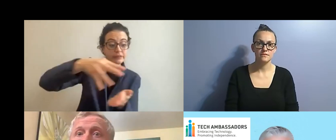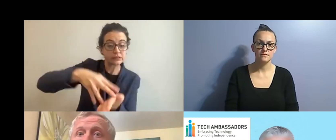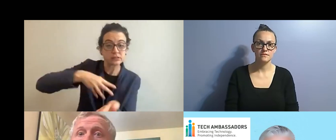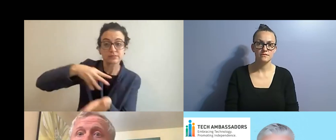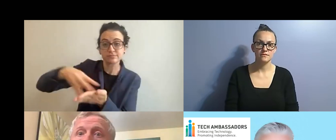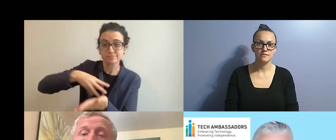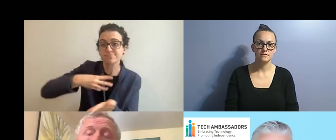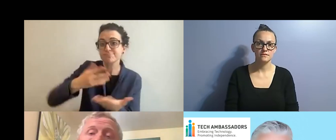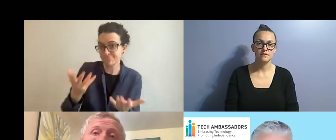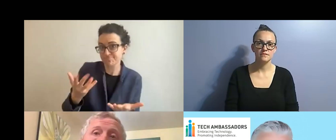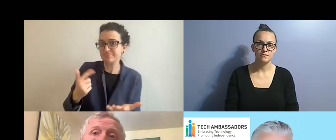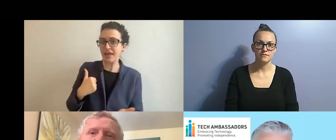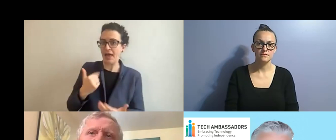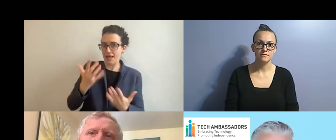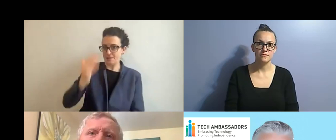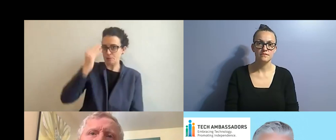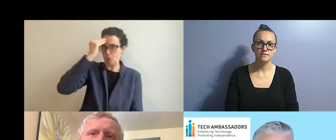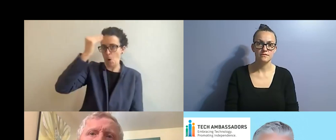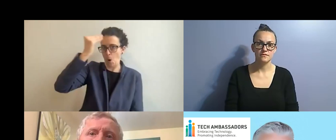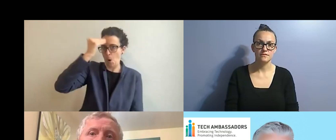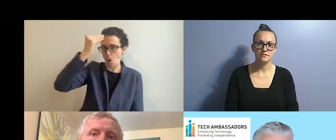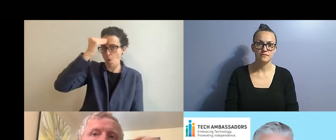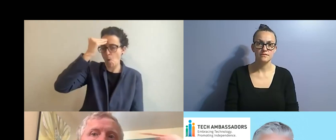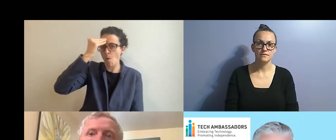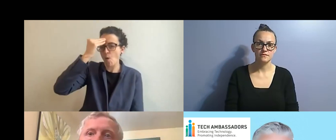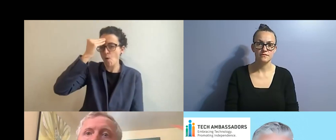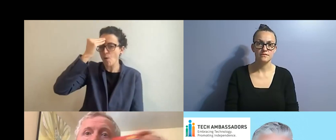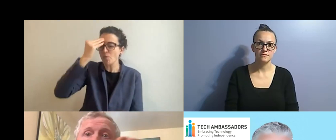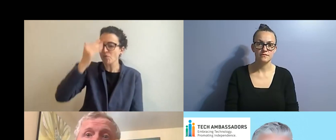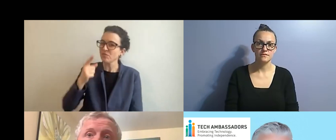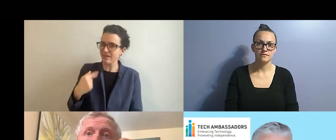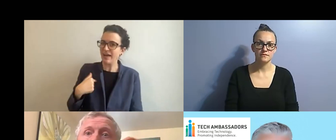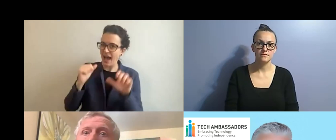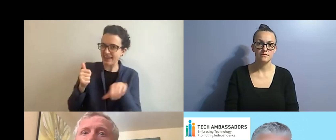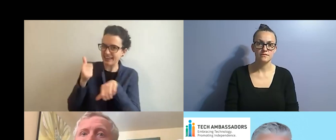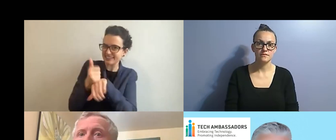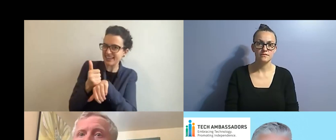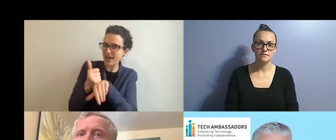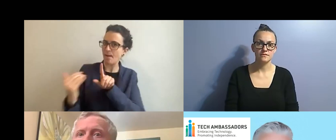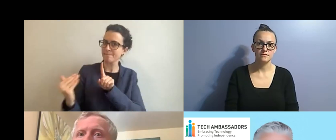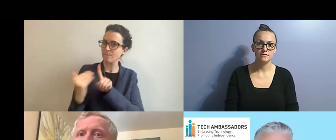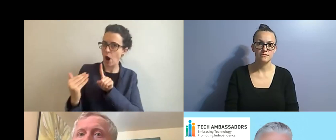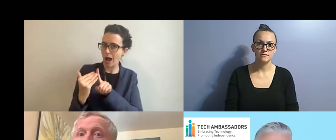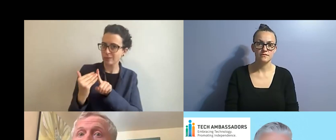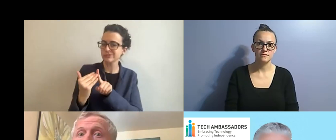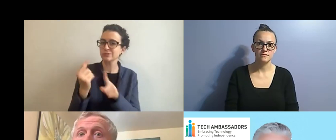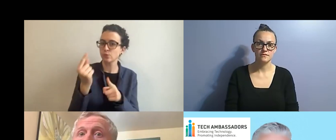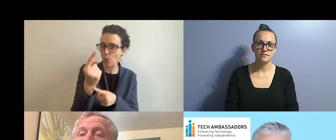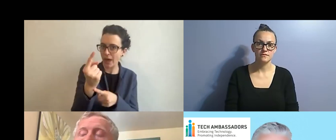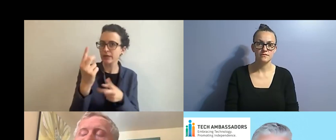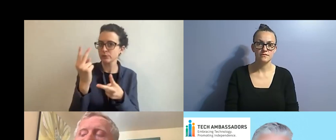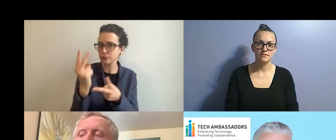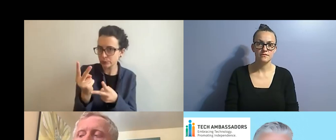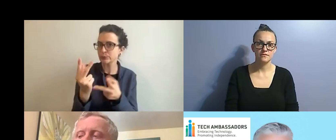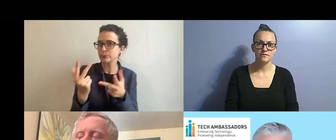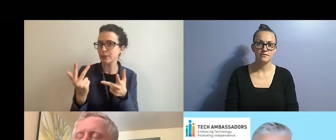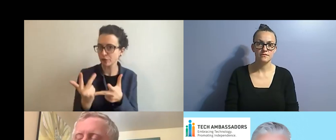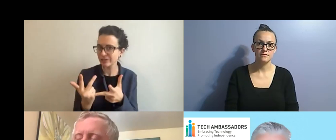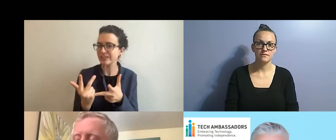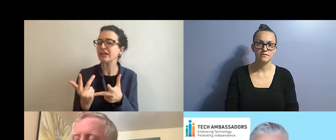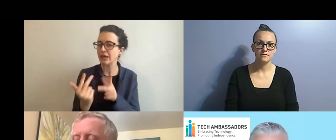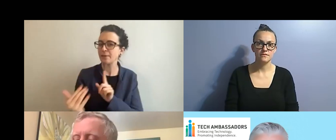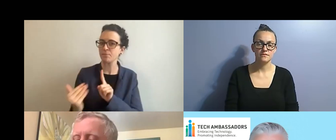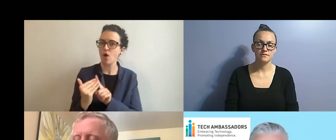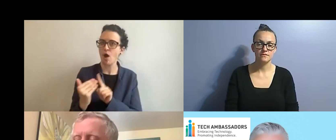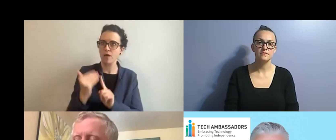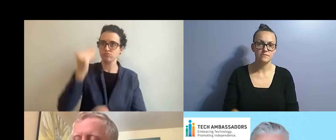now I know that. So you know, I go back and get number two, it'll tell me what I need to do next.